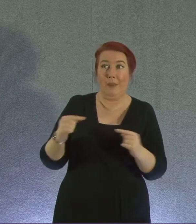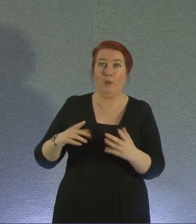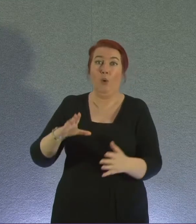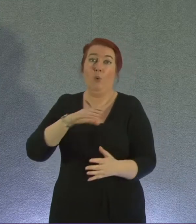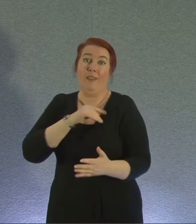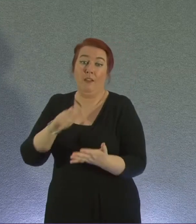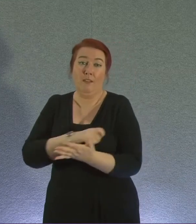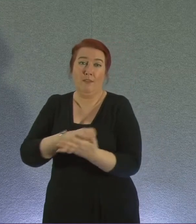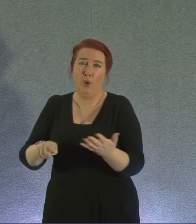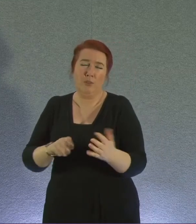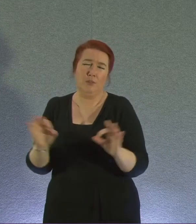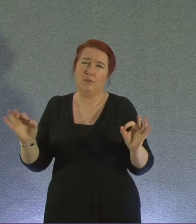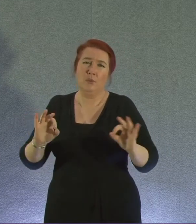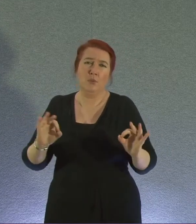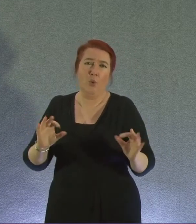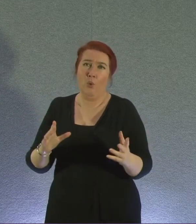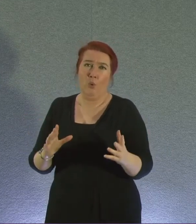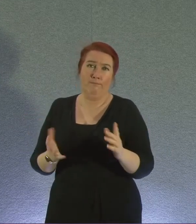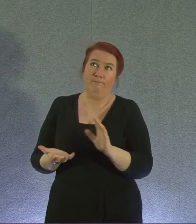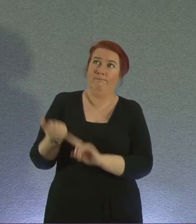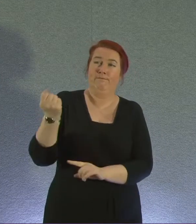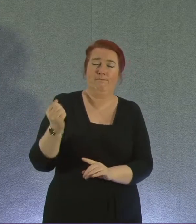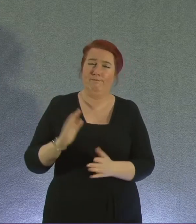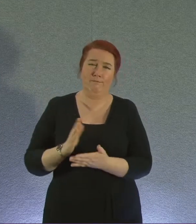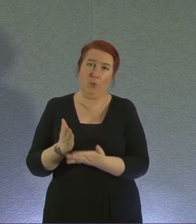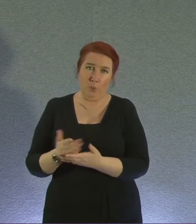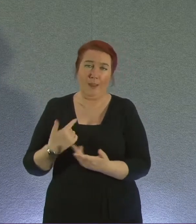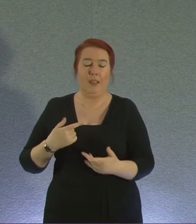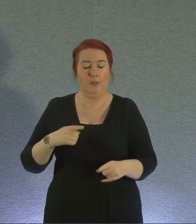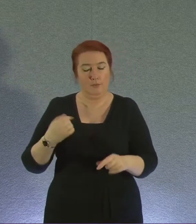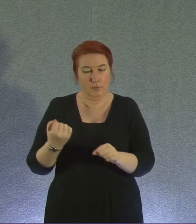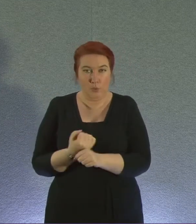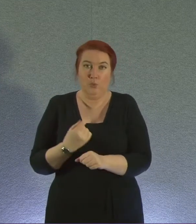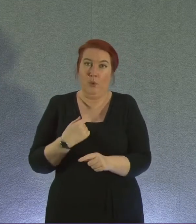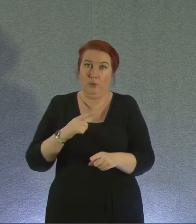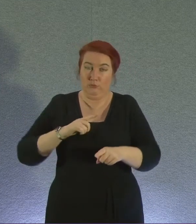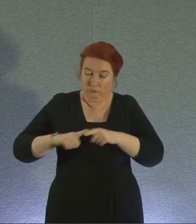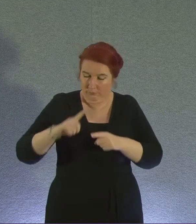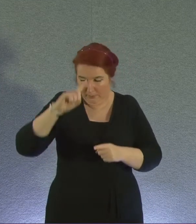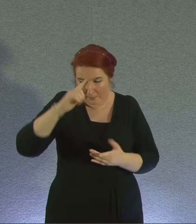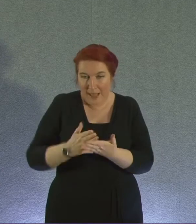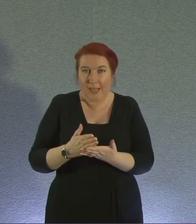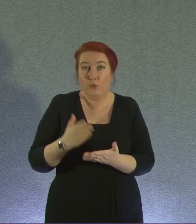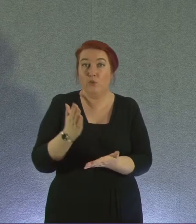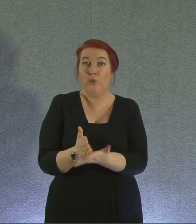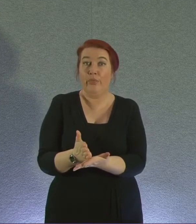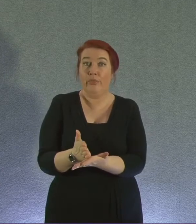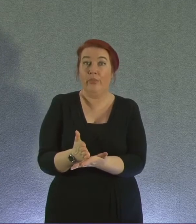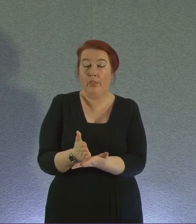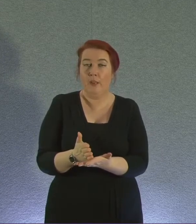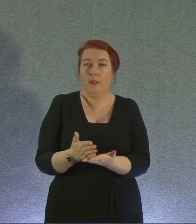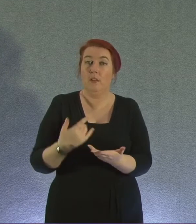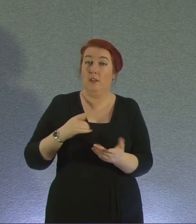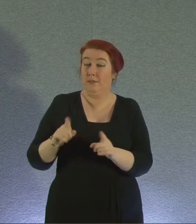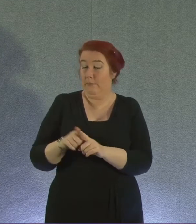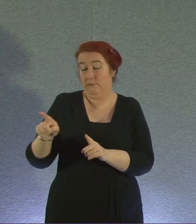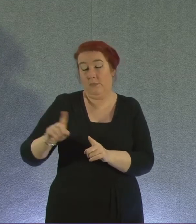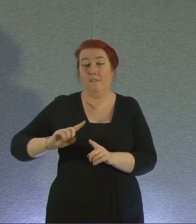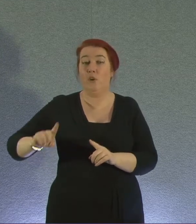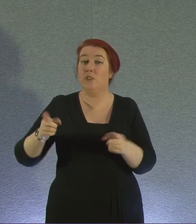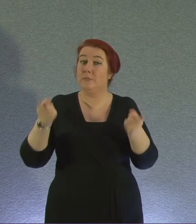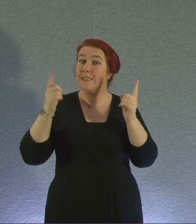piece of legislation. We operate according to what we believe to be true. We operate according, as the First Minister has constantly said in this